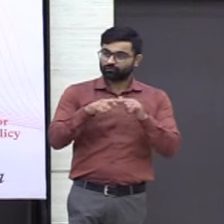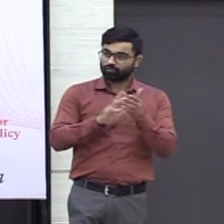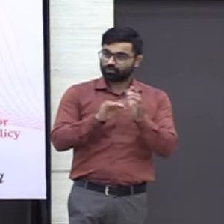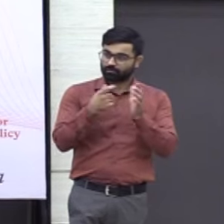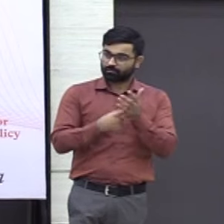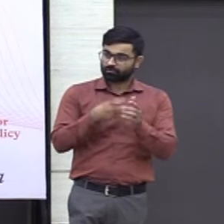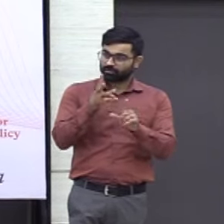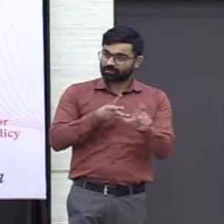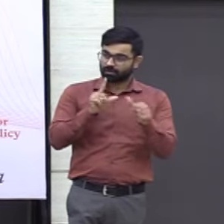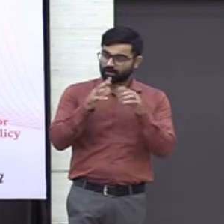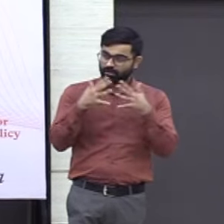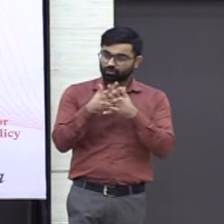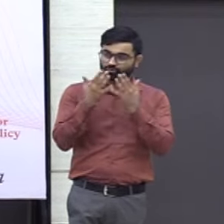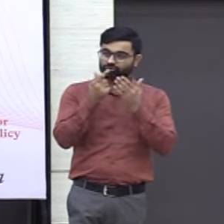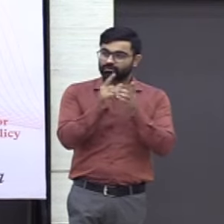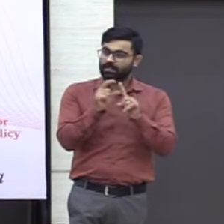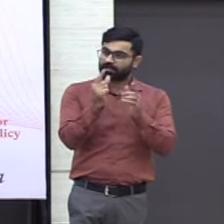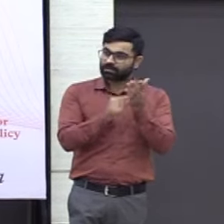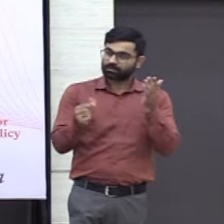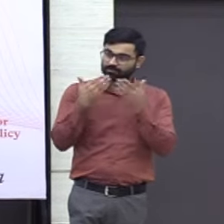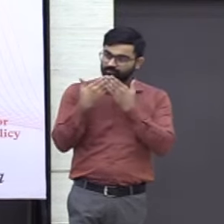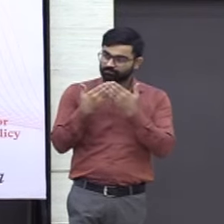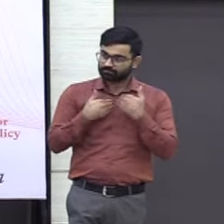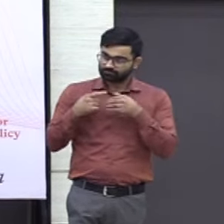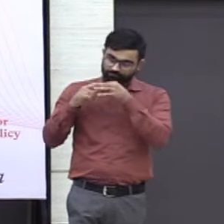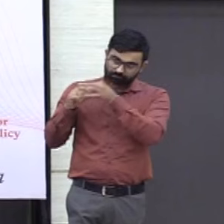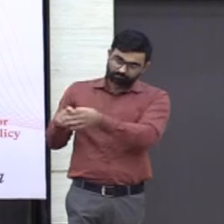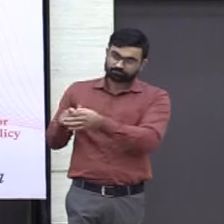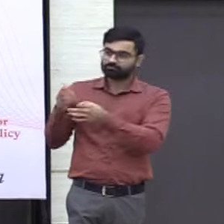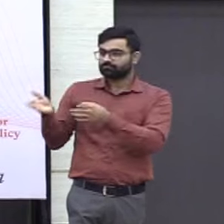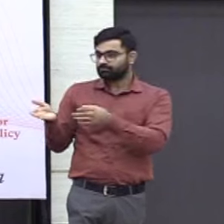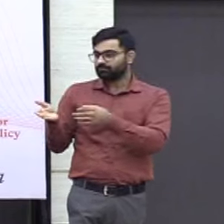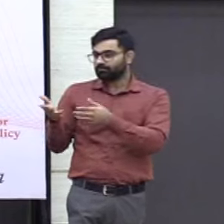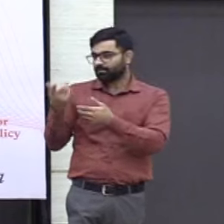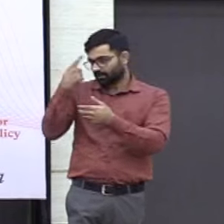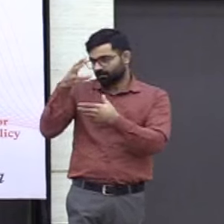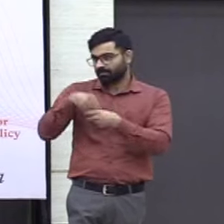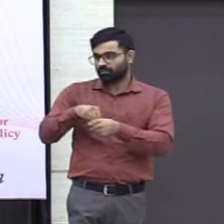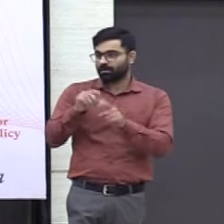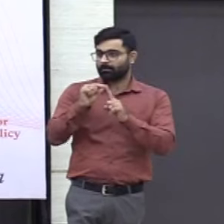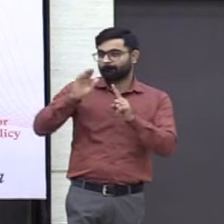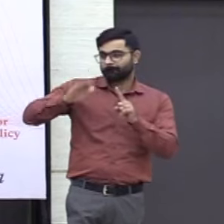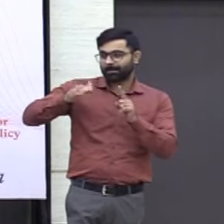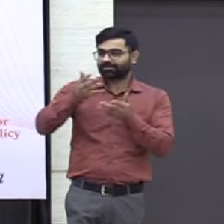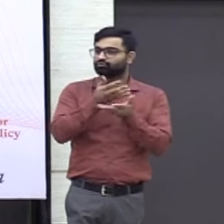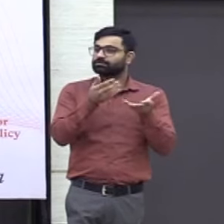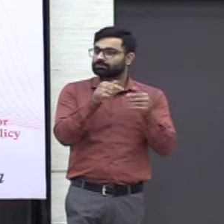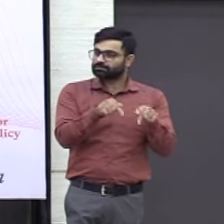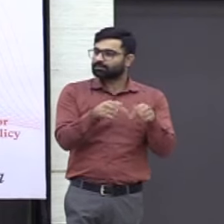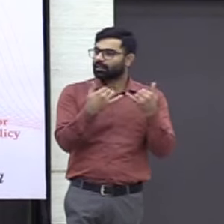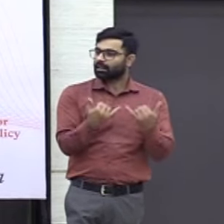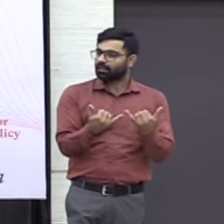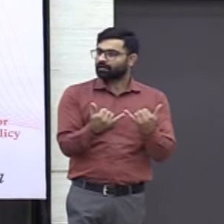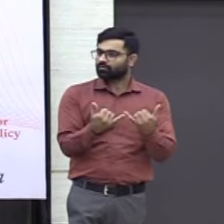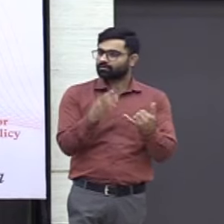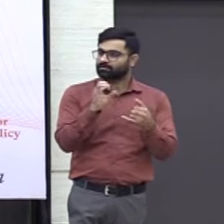I am a third year law student of Delhi University. So, sir, I am asking this question to you, considering as a parliamentarian. Sir, nowadays